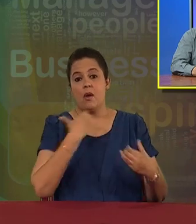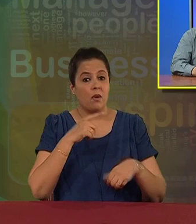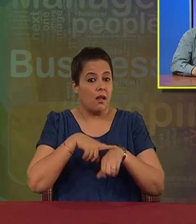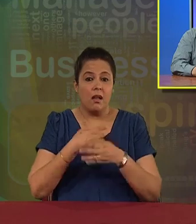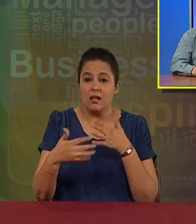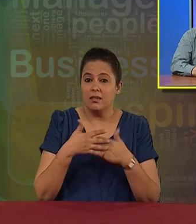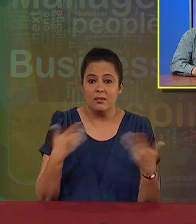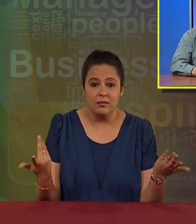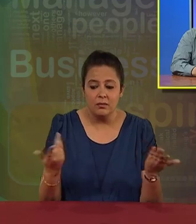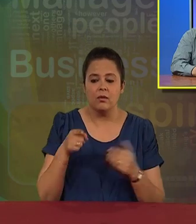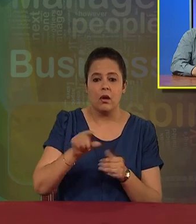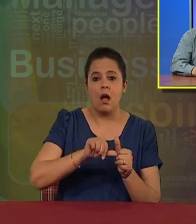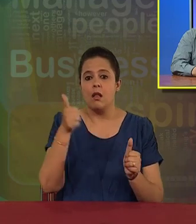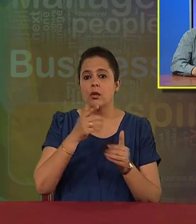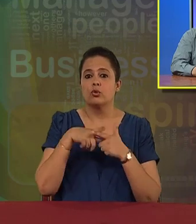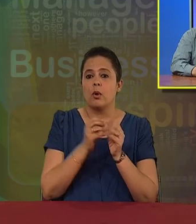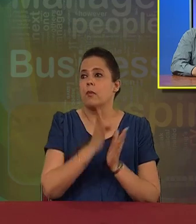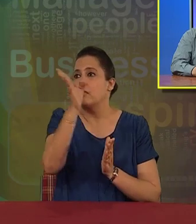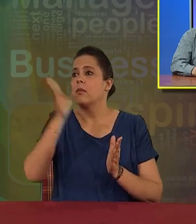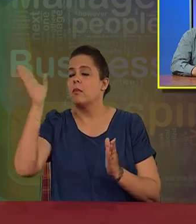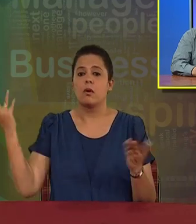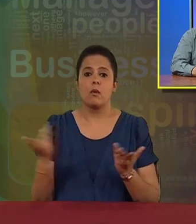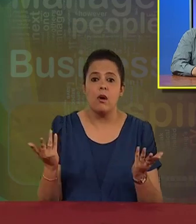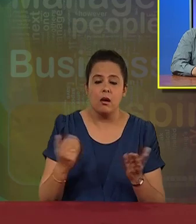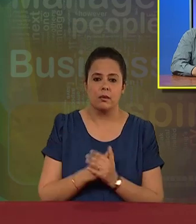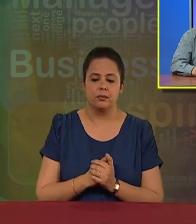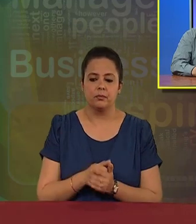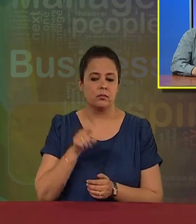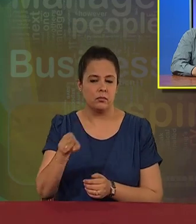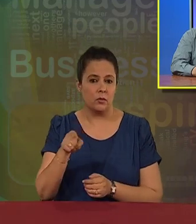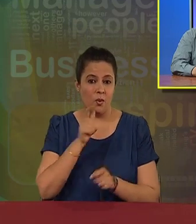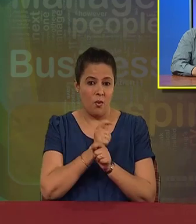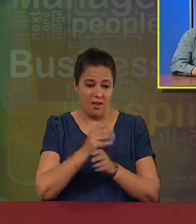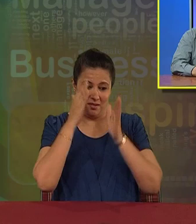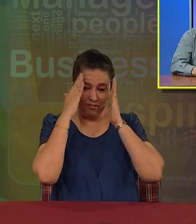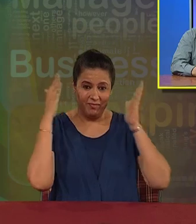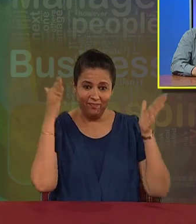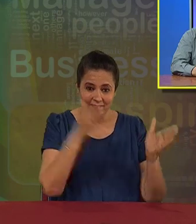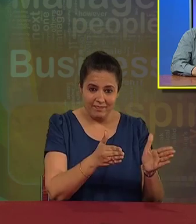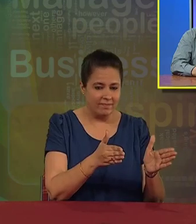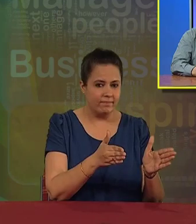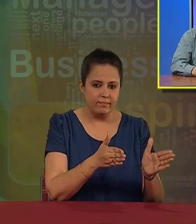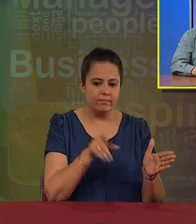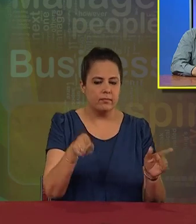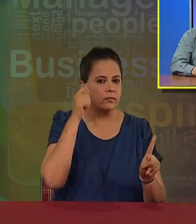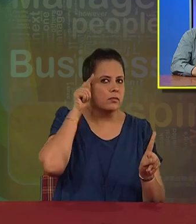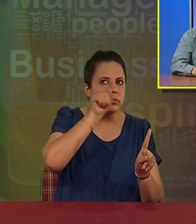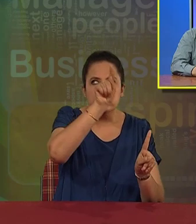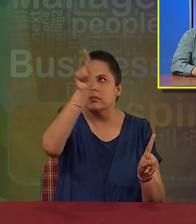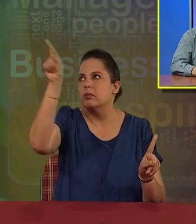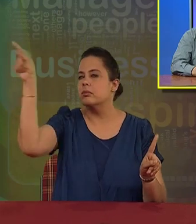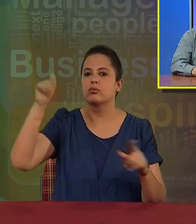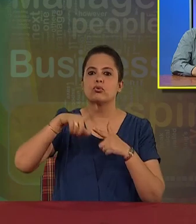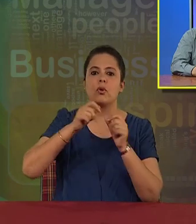then where they will be getting the job. So instead of concentrating on their own work in the organization, they will be concentrating more in